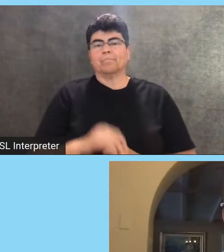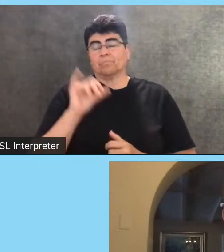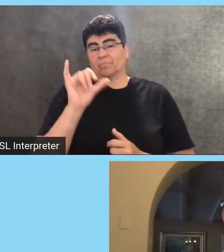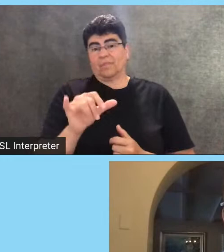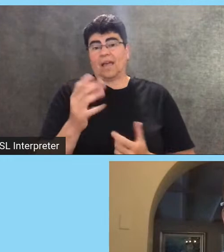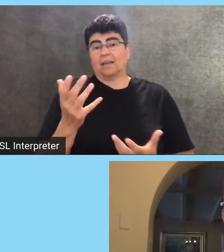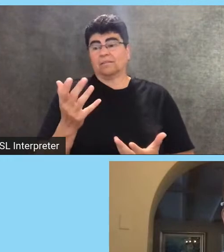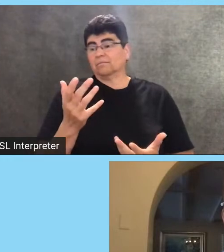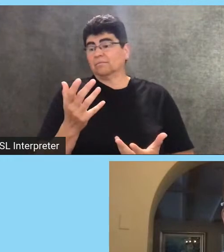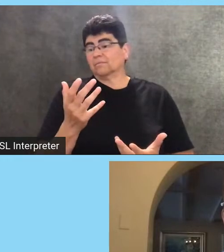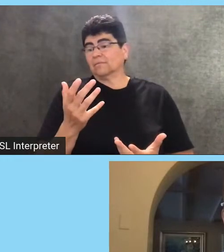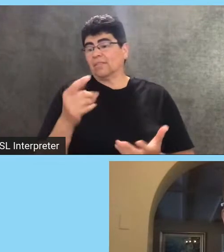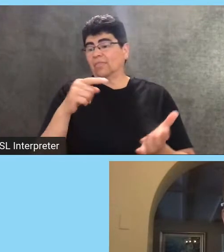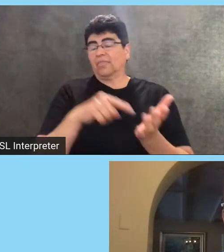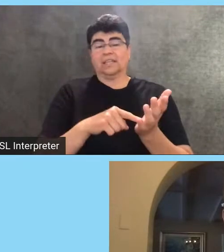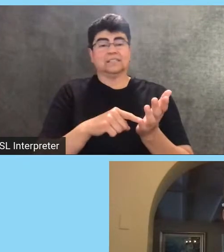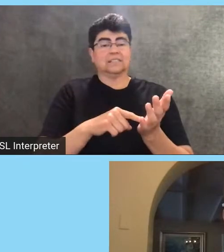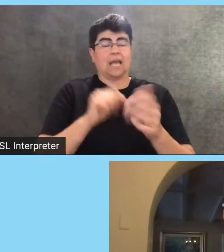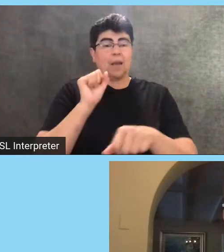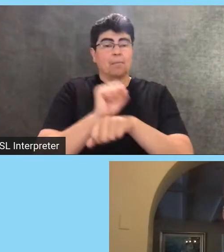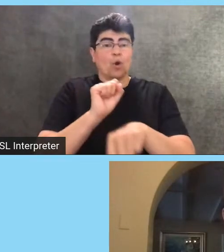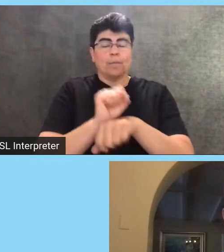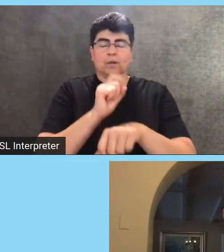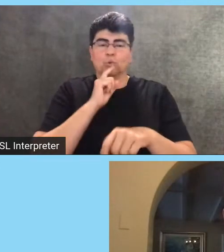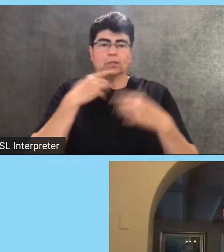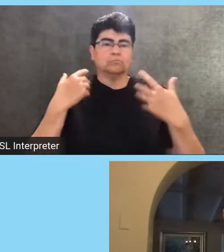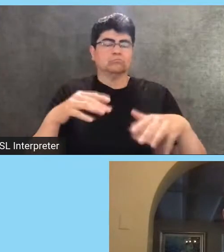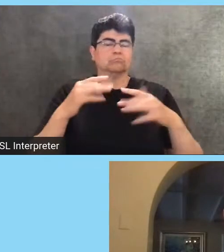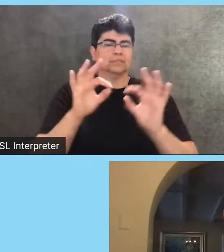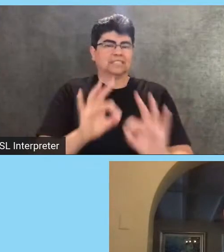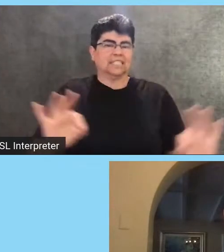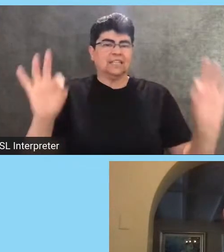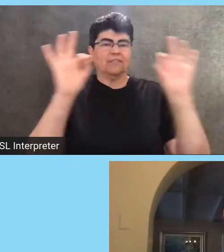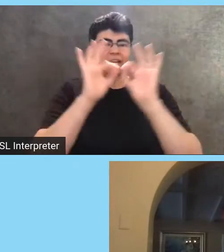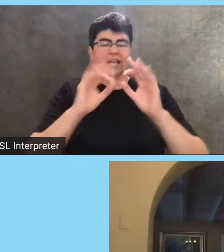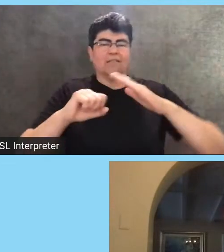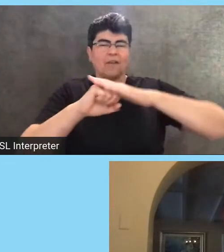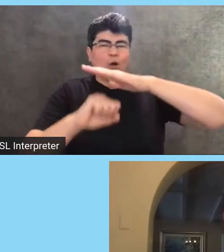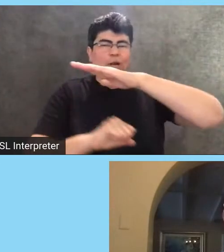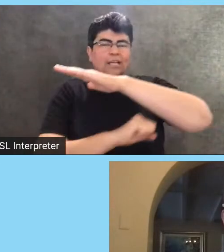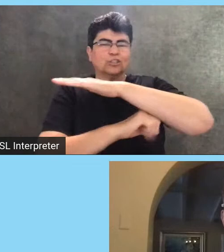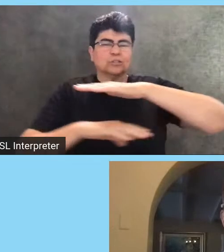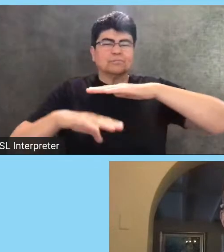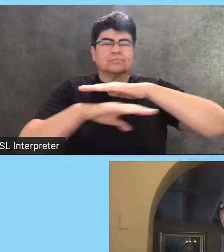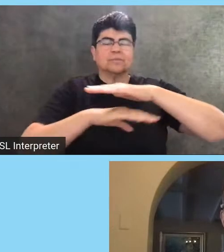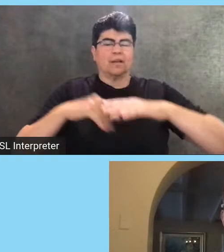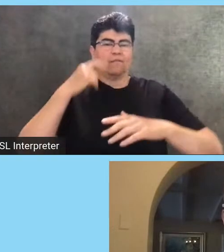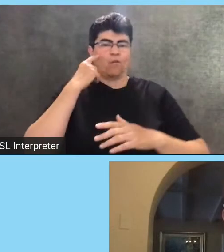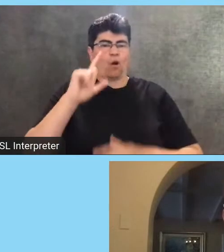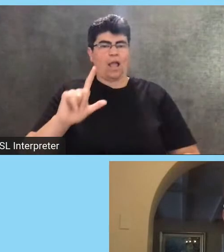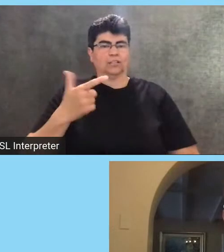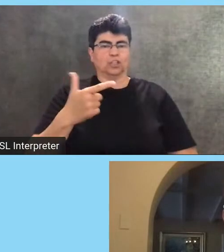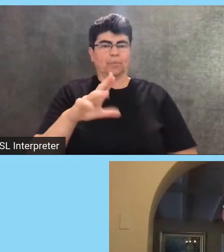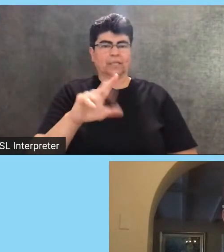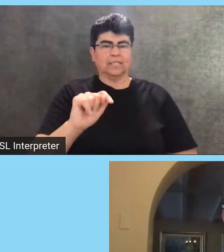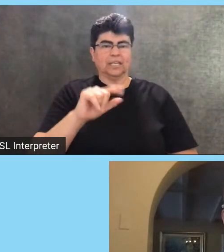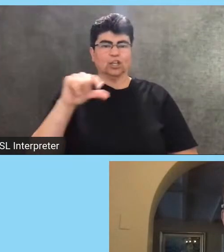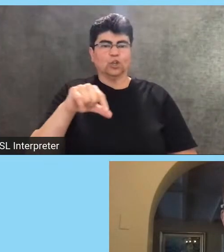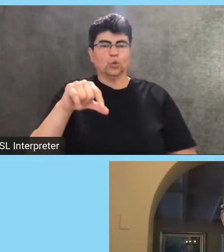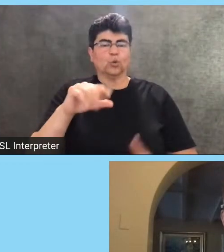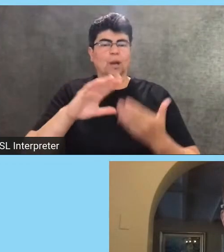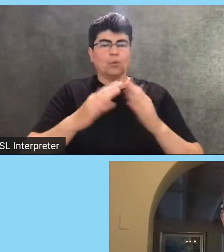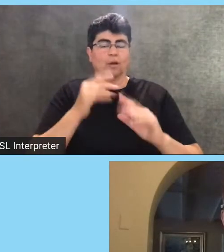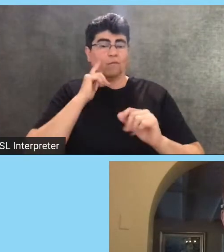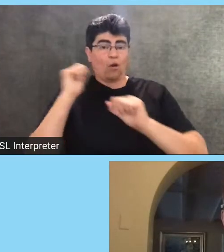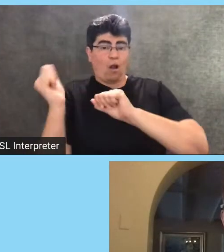that this employment right is really a very, very significant foundational one for the LGBTQ community, for all